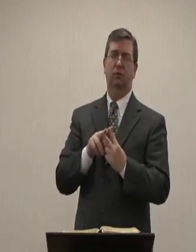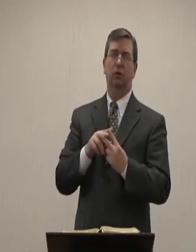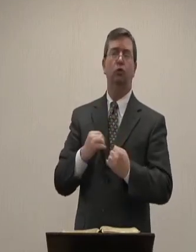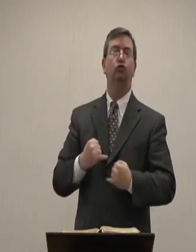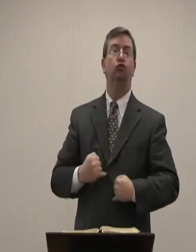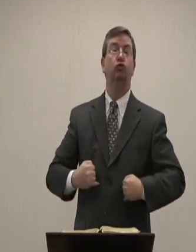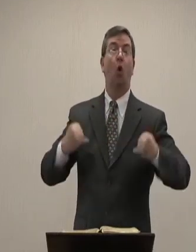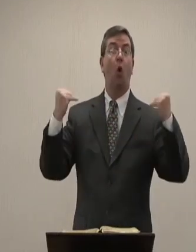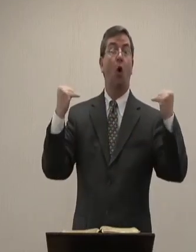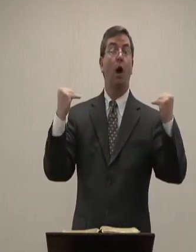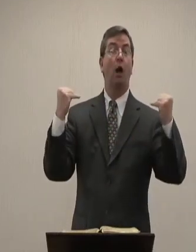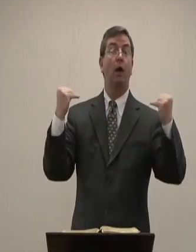you have a choice in life.